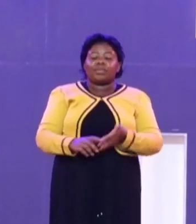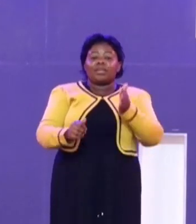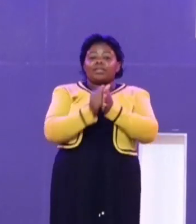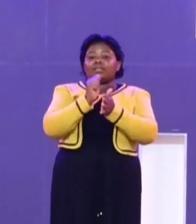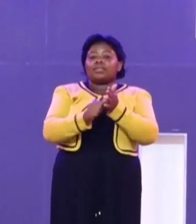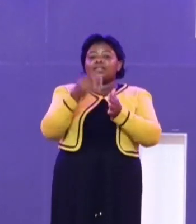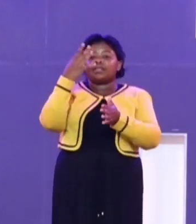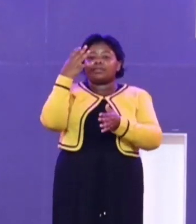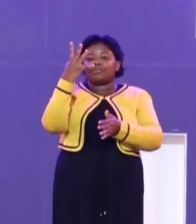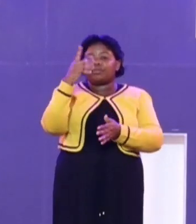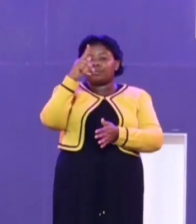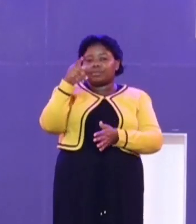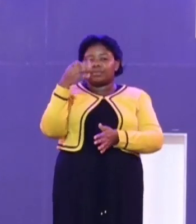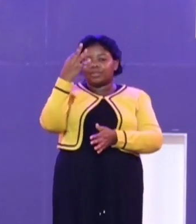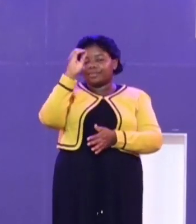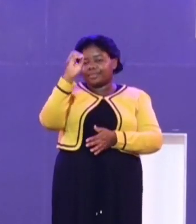Daniel